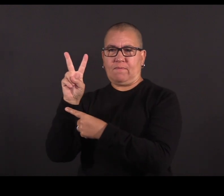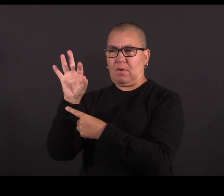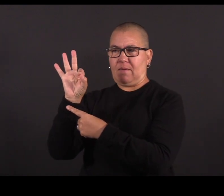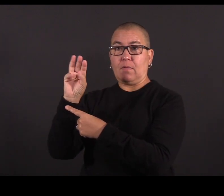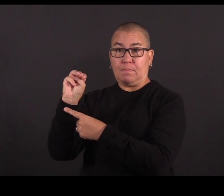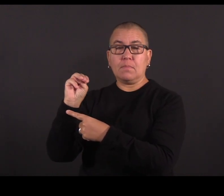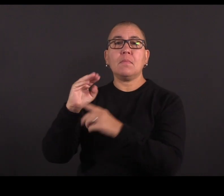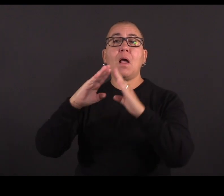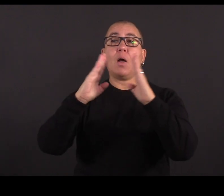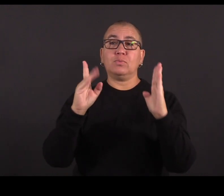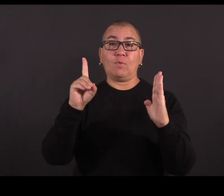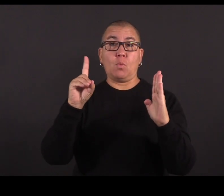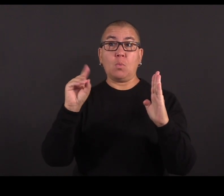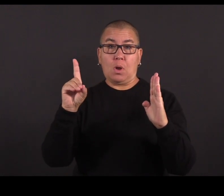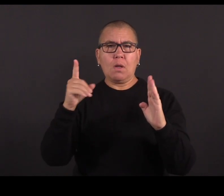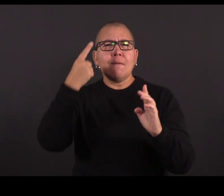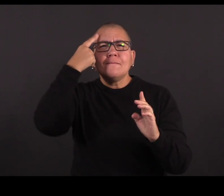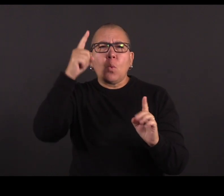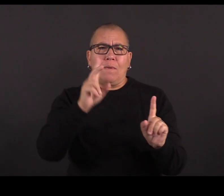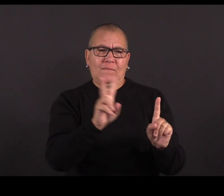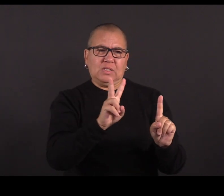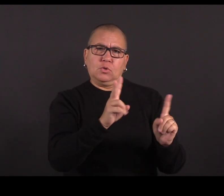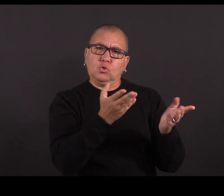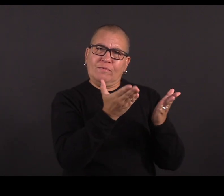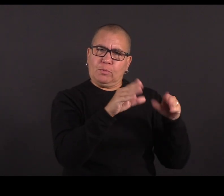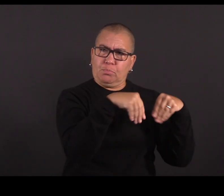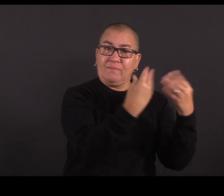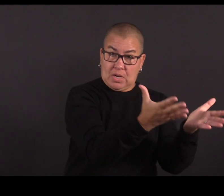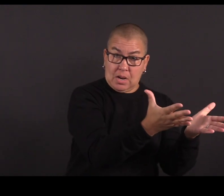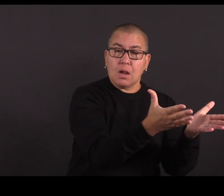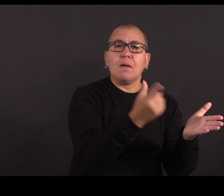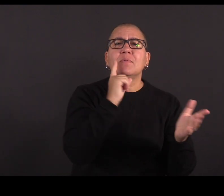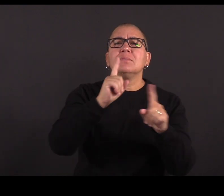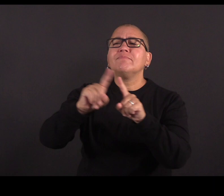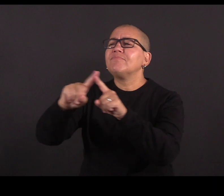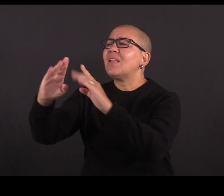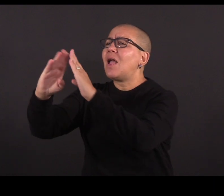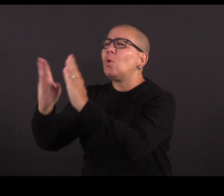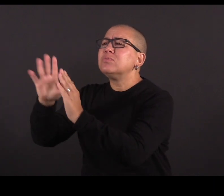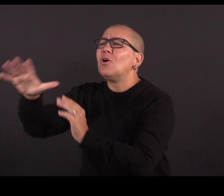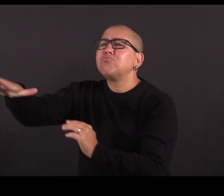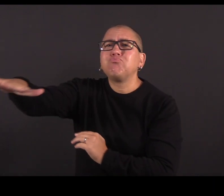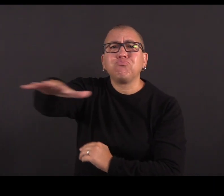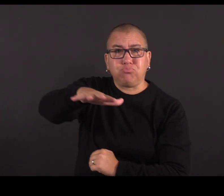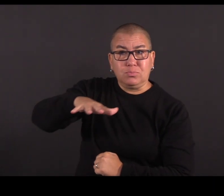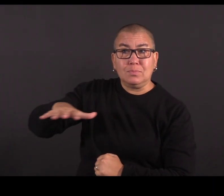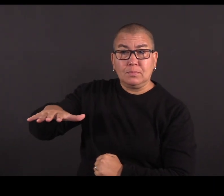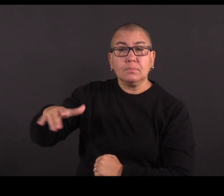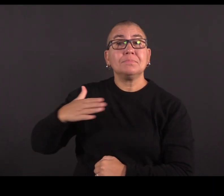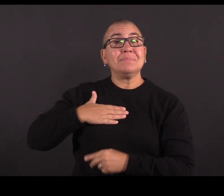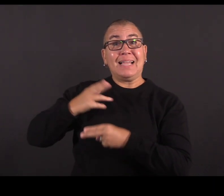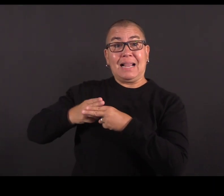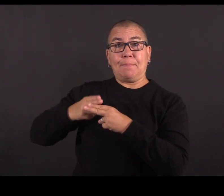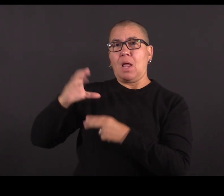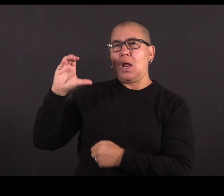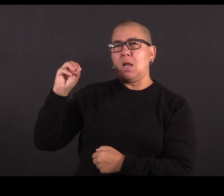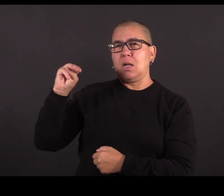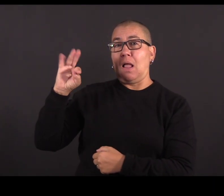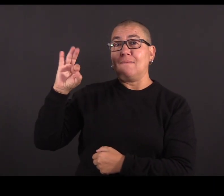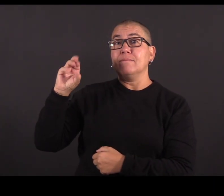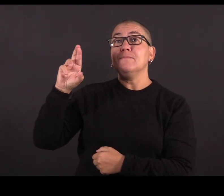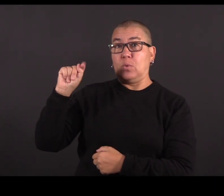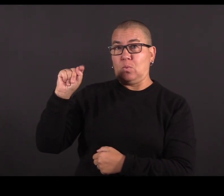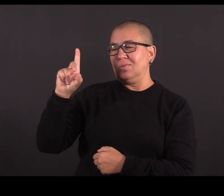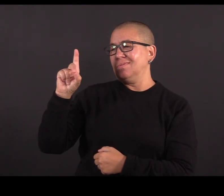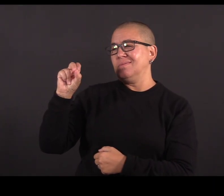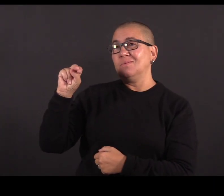victim service providers on affordable housing models. My name is Comfort Dondo. I am the founder of